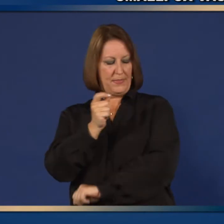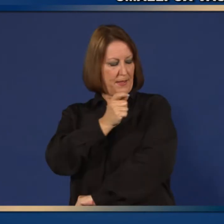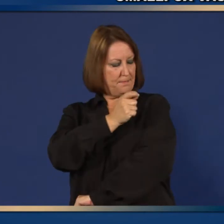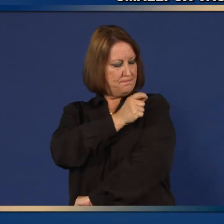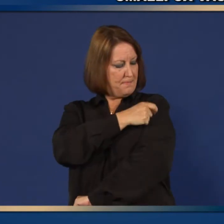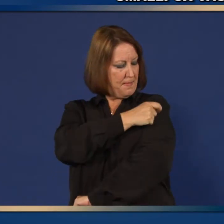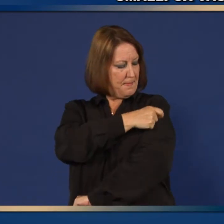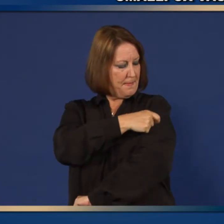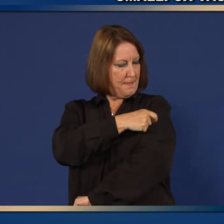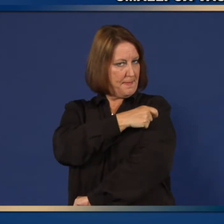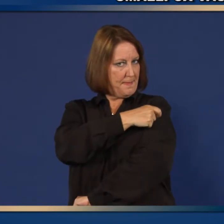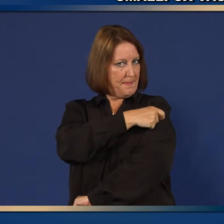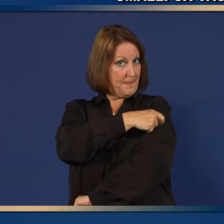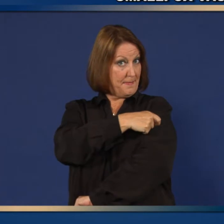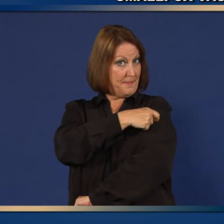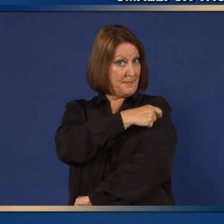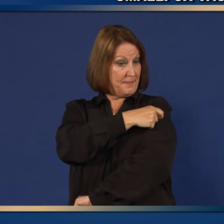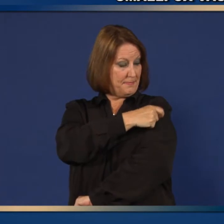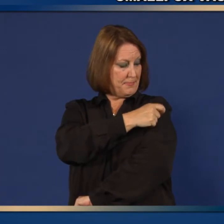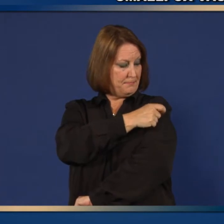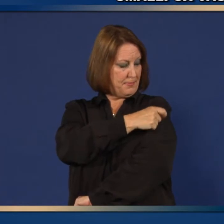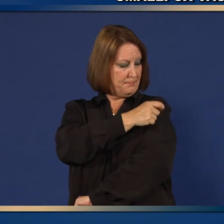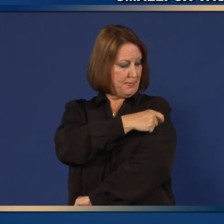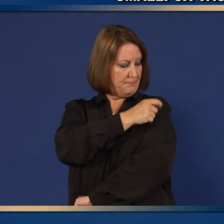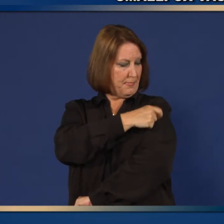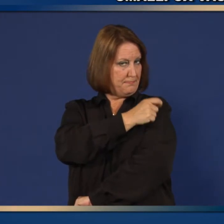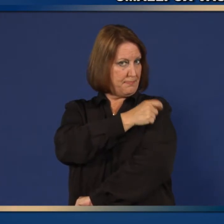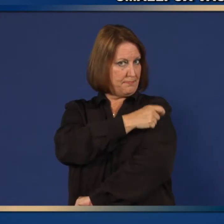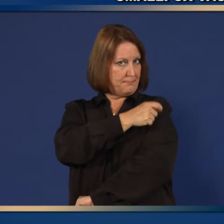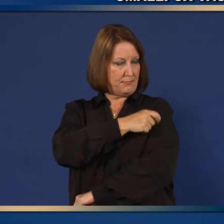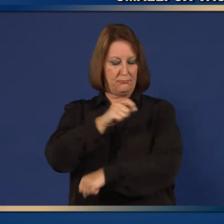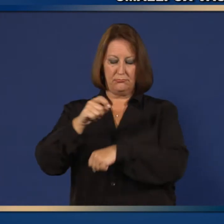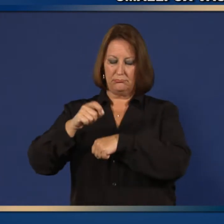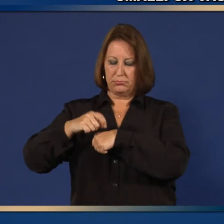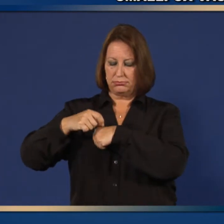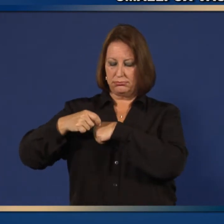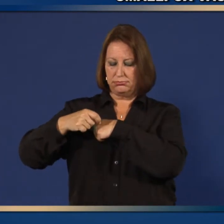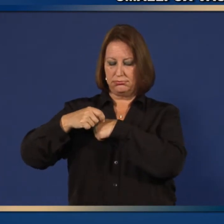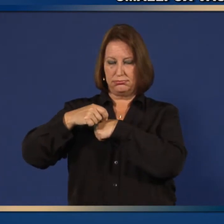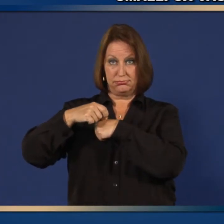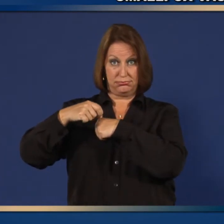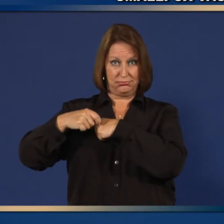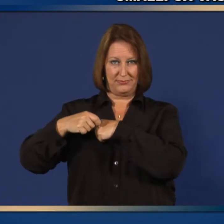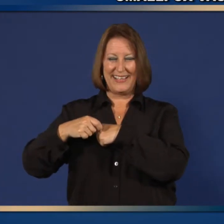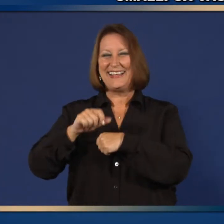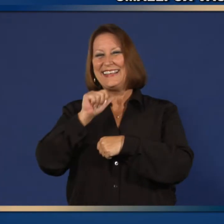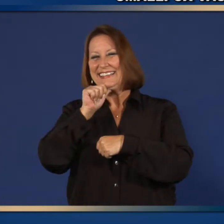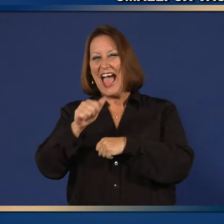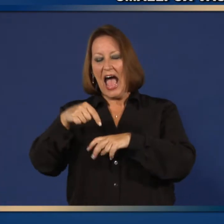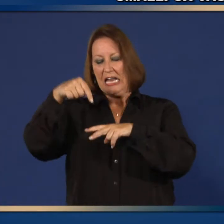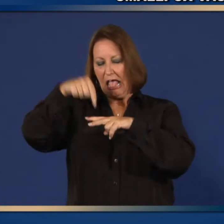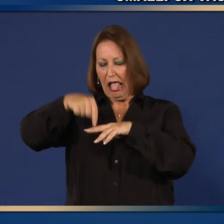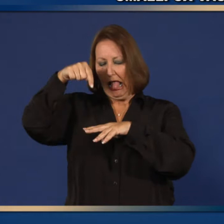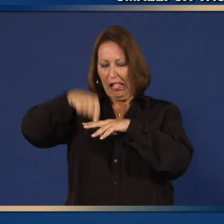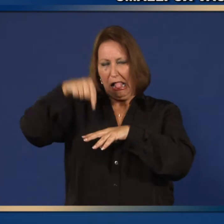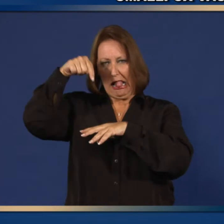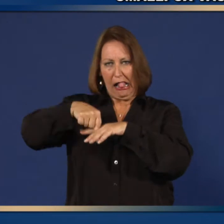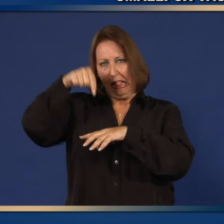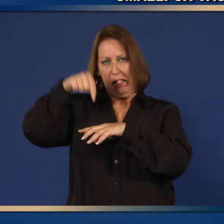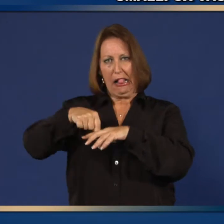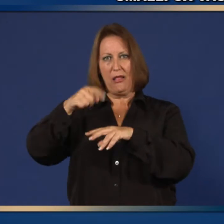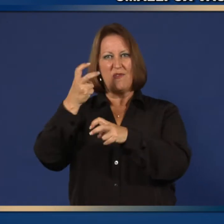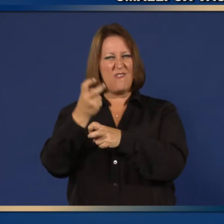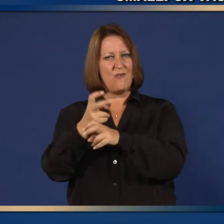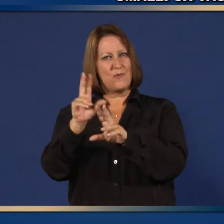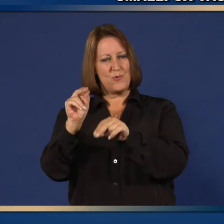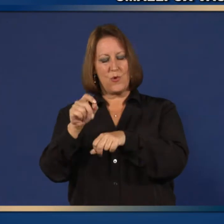The needle is pricked into the skin a number of times in a few seconds, usually in